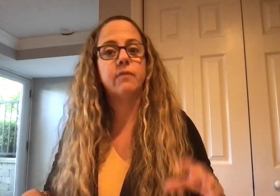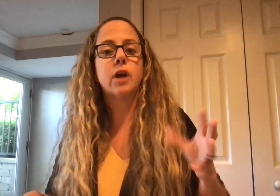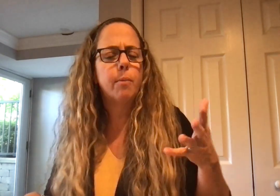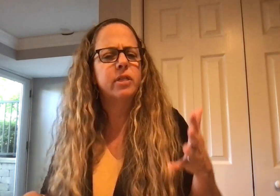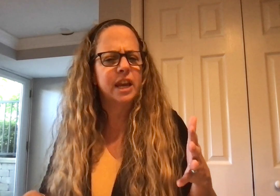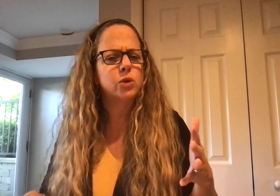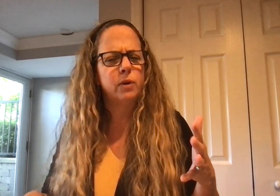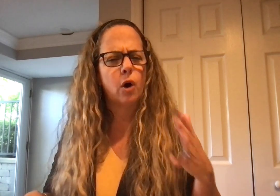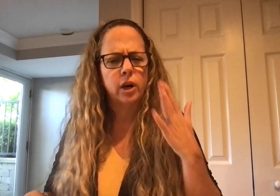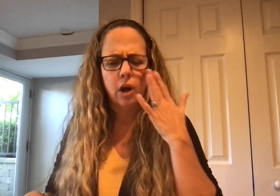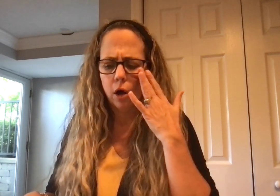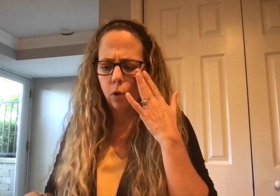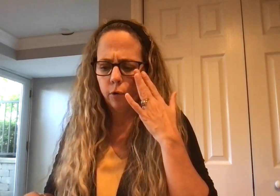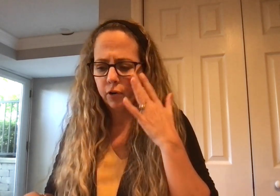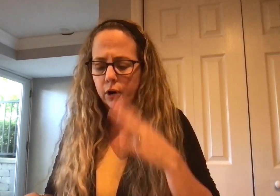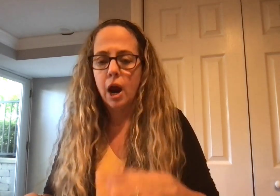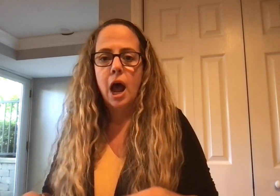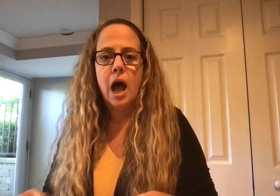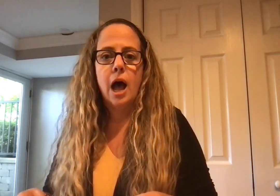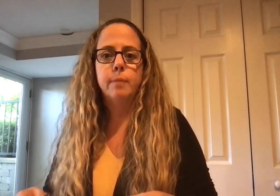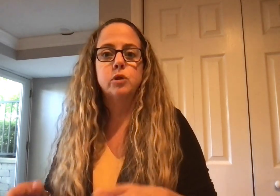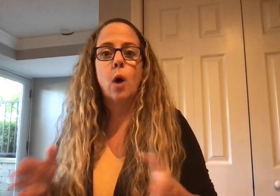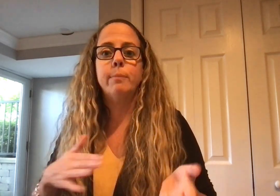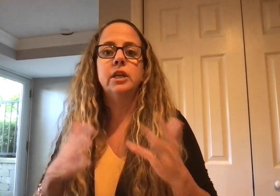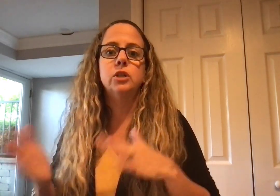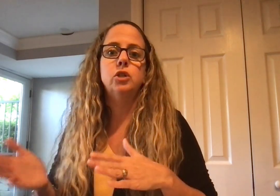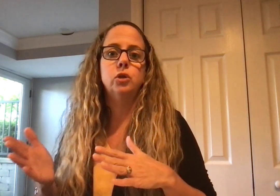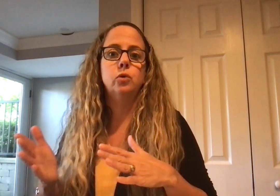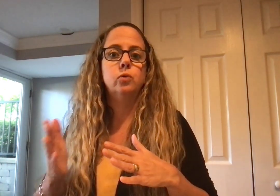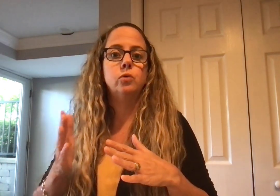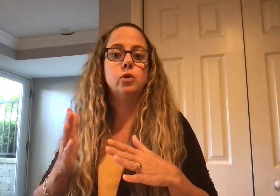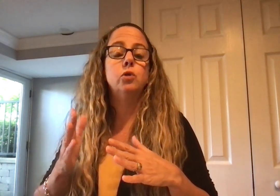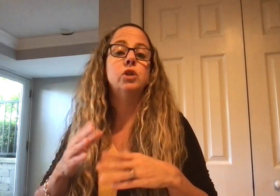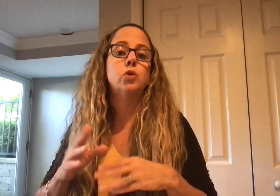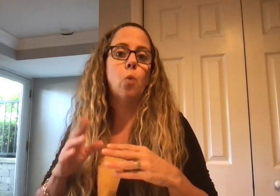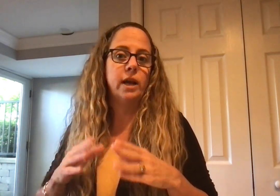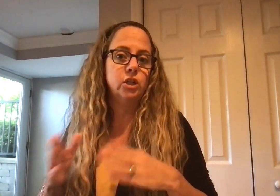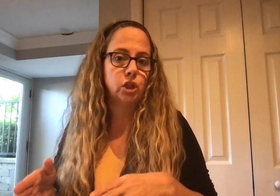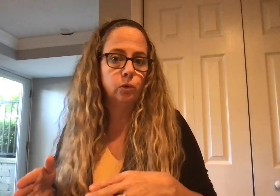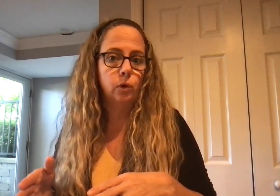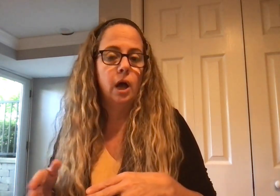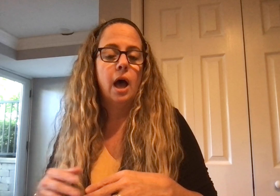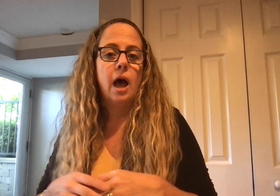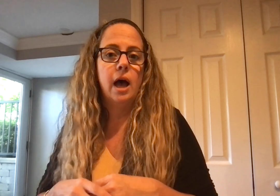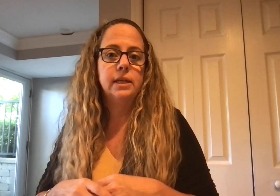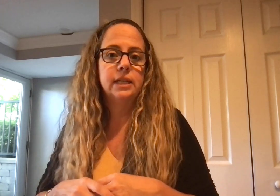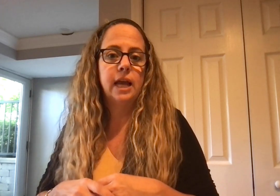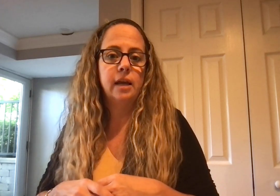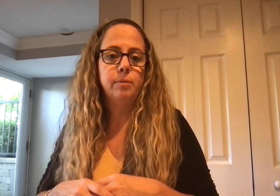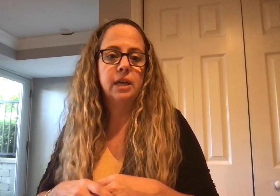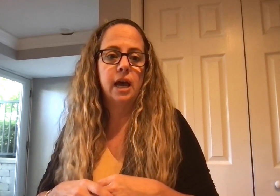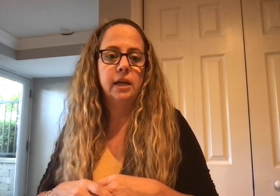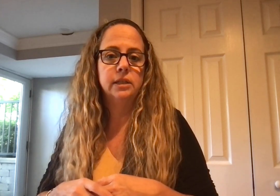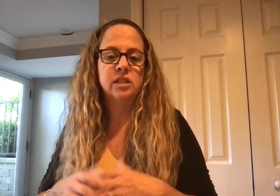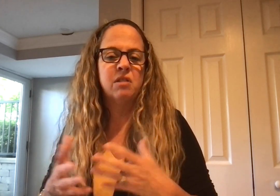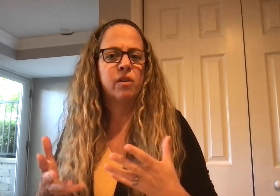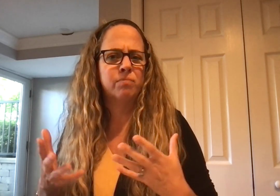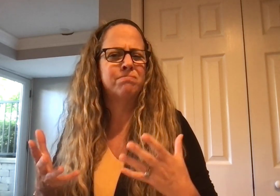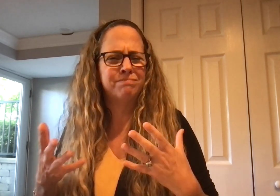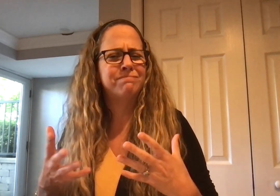couple things we've already gone over. So I'm going to do units 1 and 2 today because they're